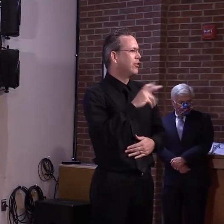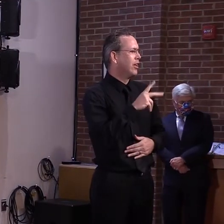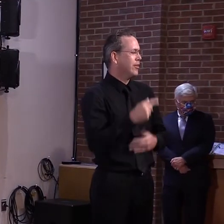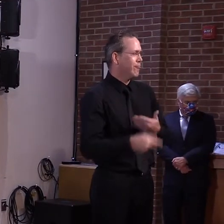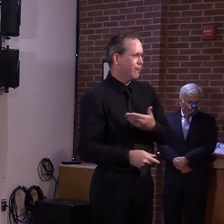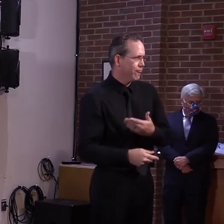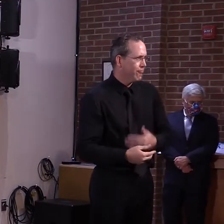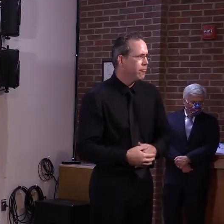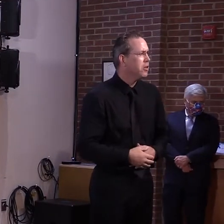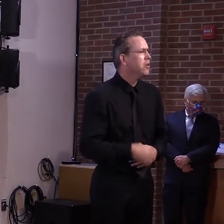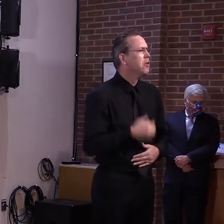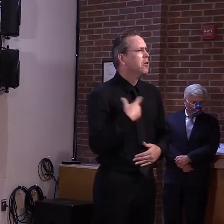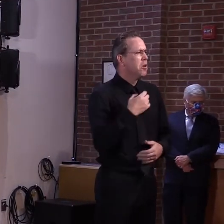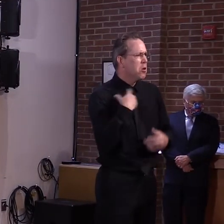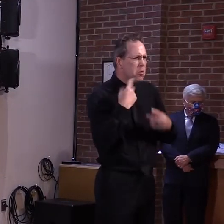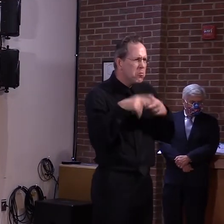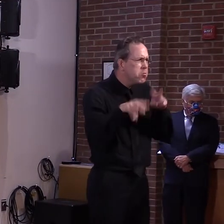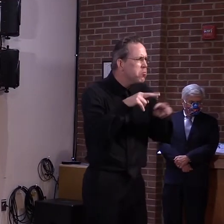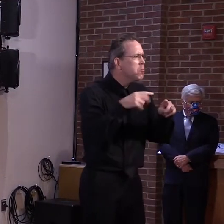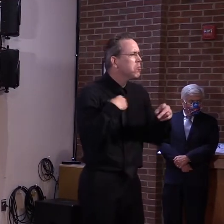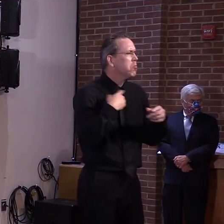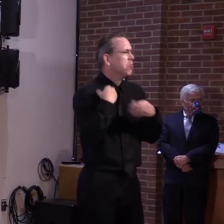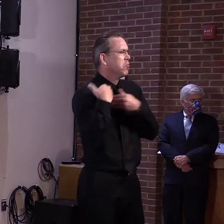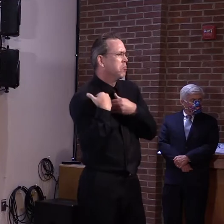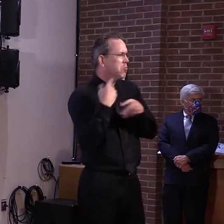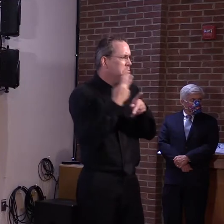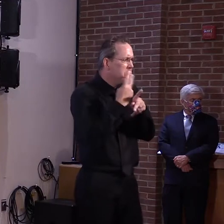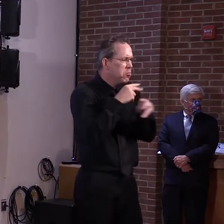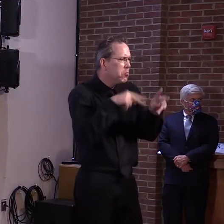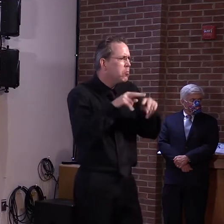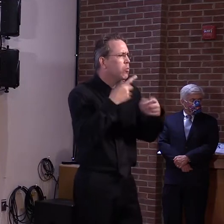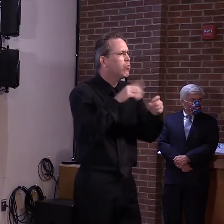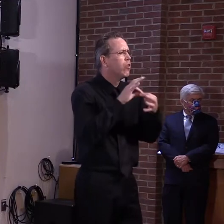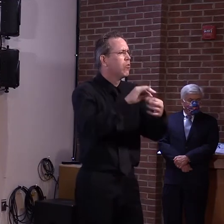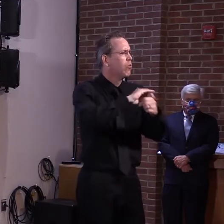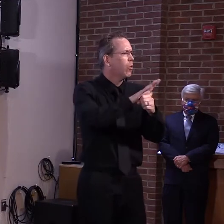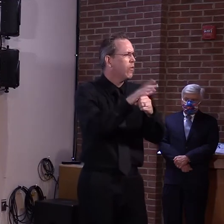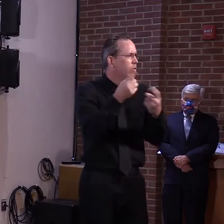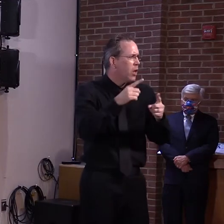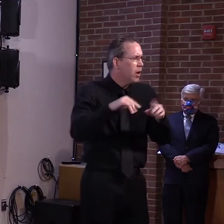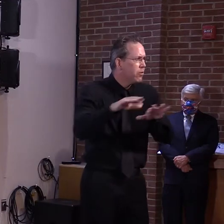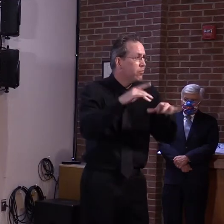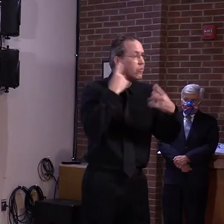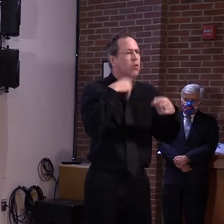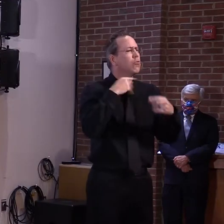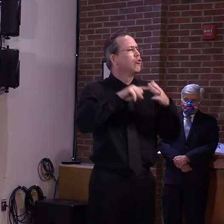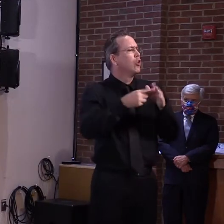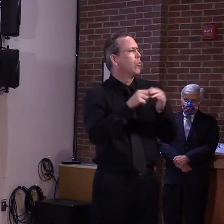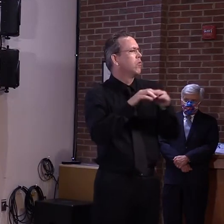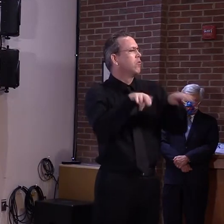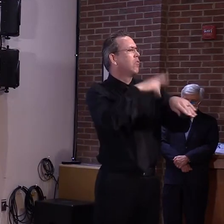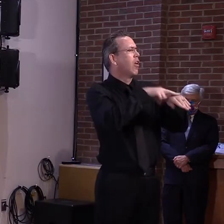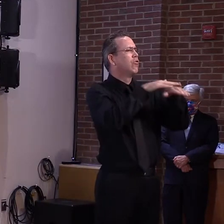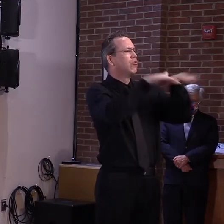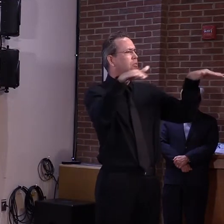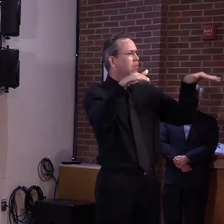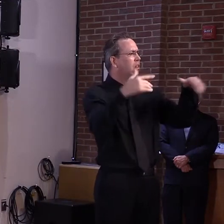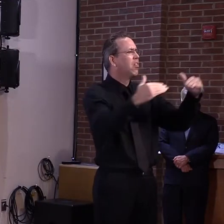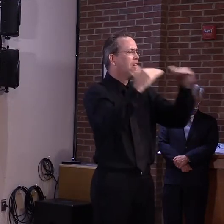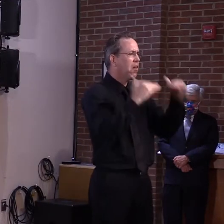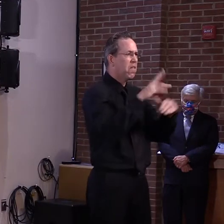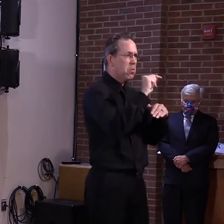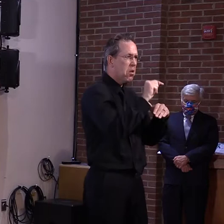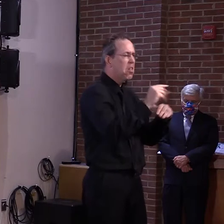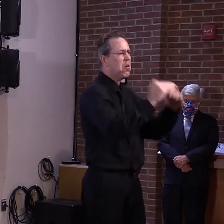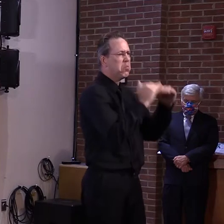And today we'll start with a brief overview of some national data before moving to Vermont data, talking about higher ed restart, K through